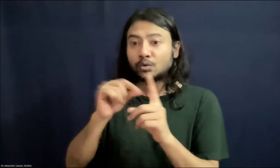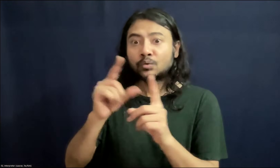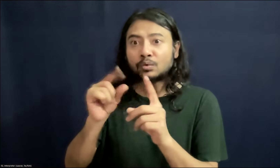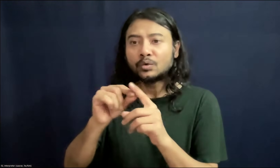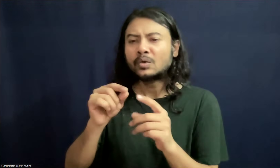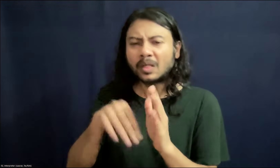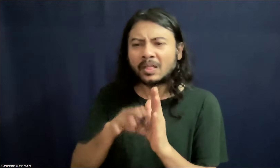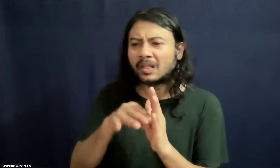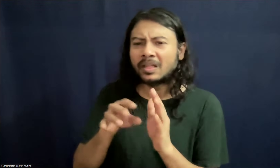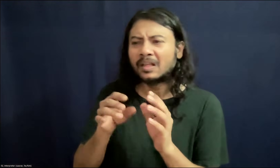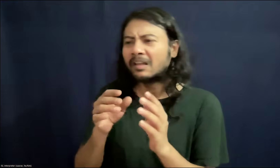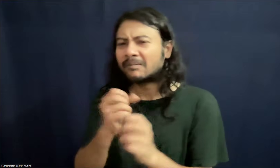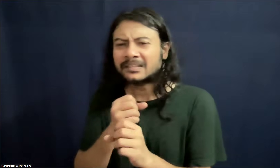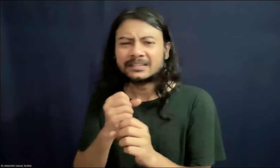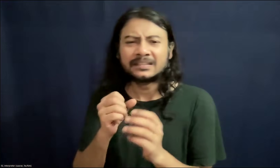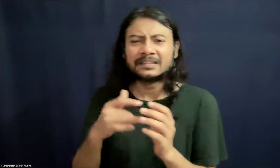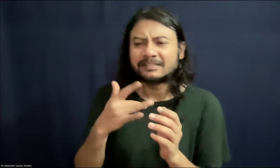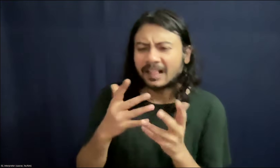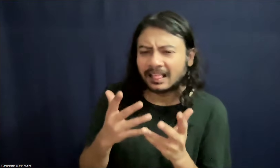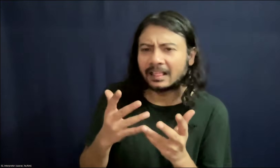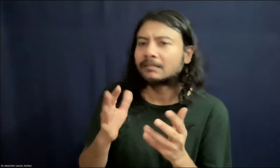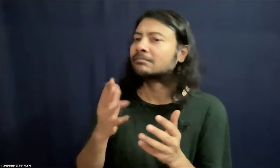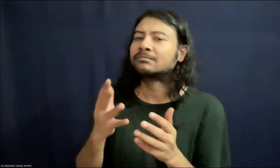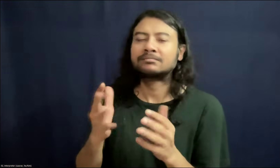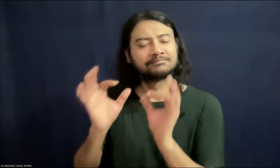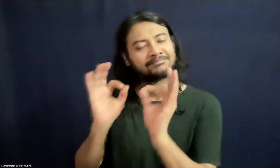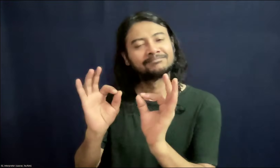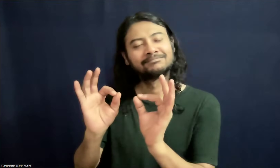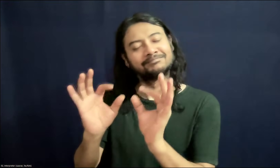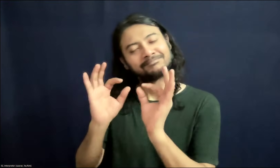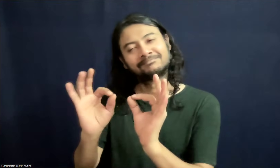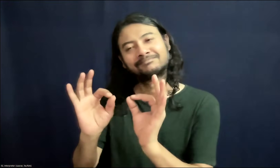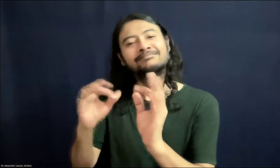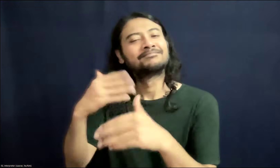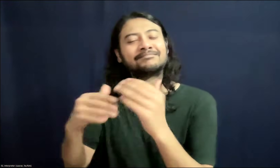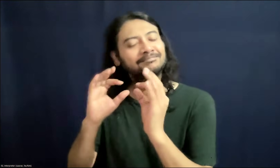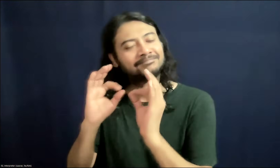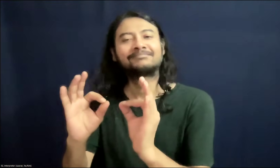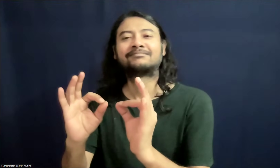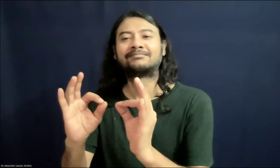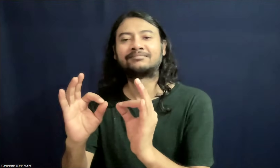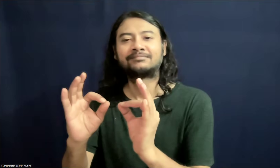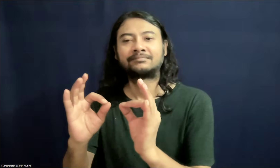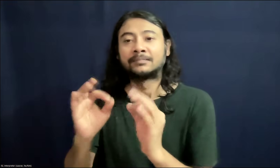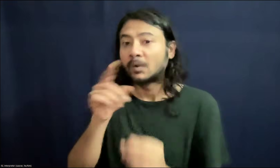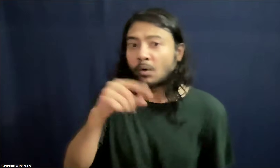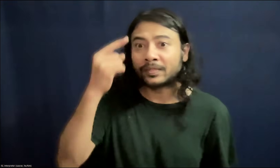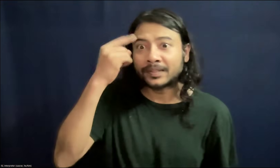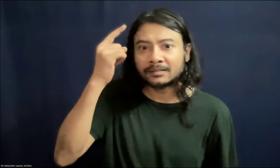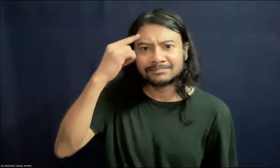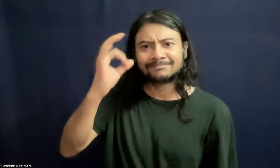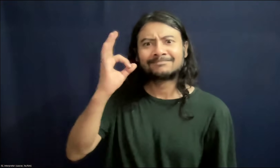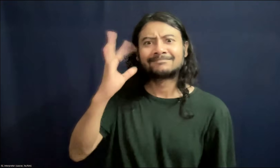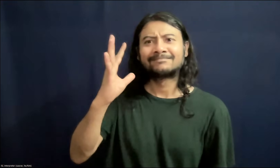So who actually is wise? Of course, yeah, one who gets this knowledge. But how do you